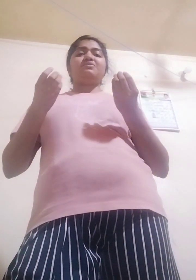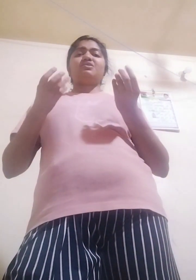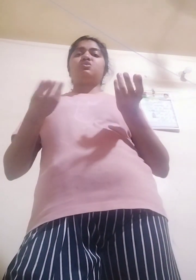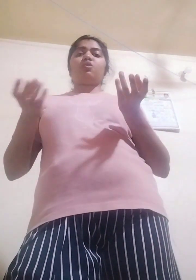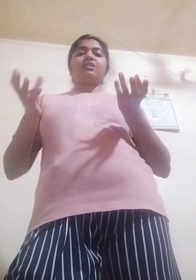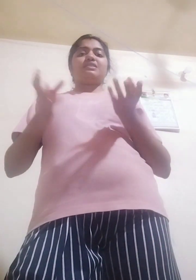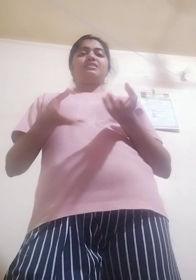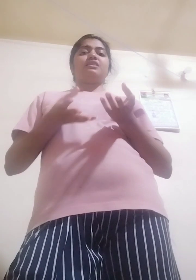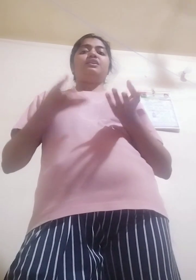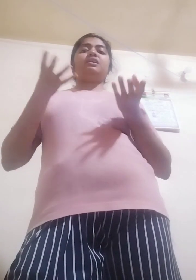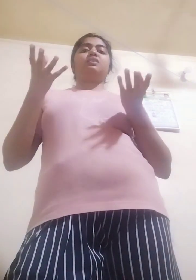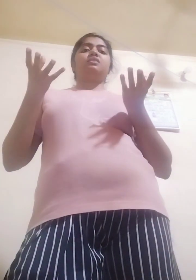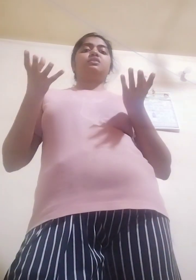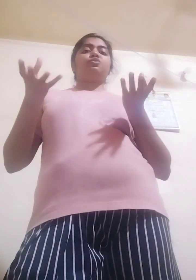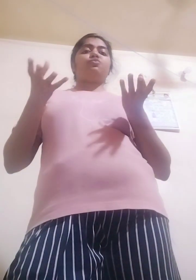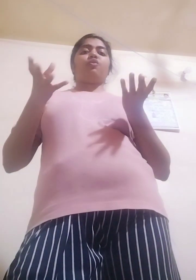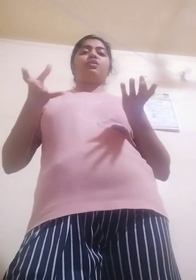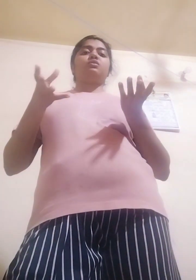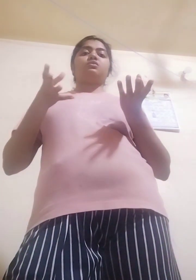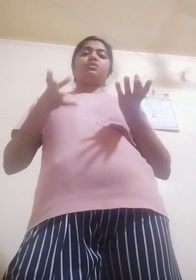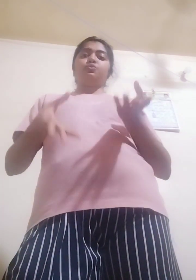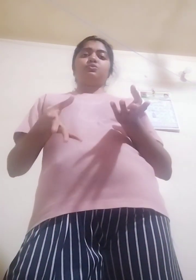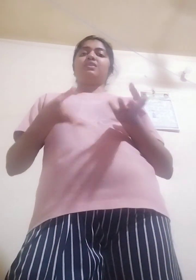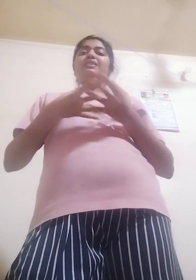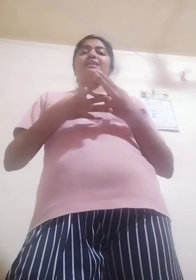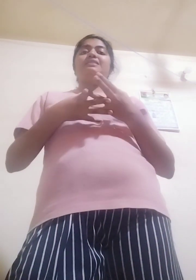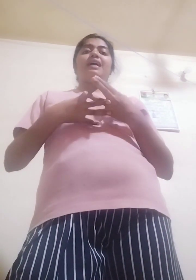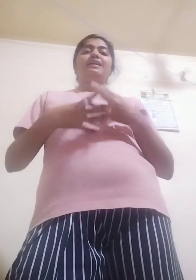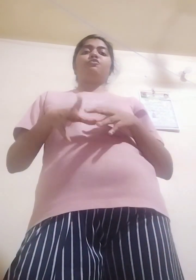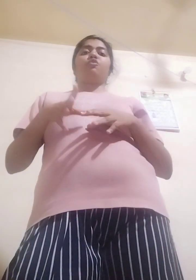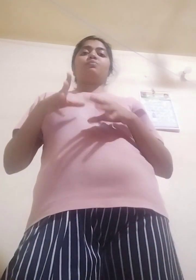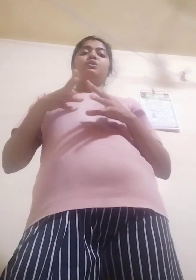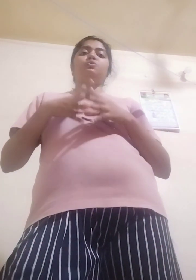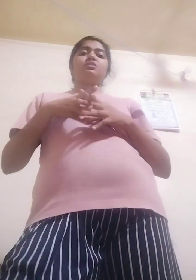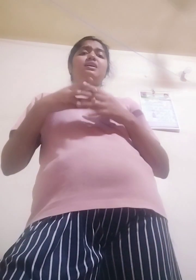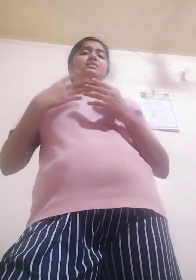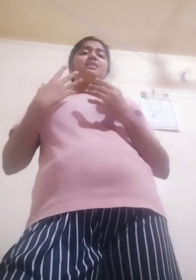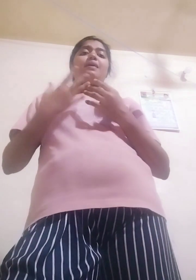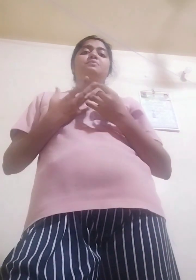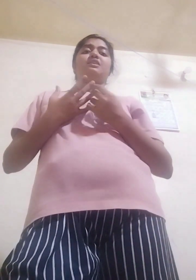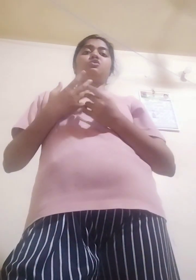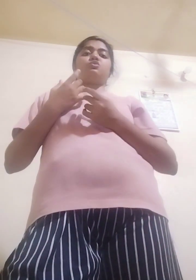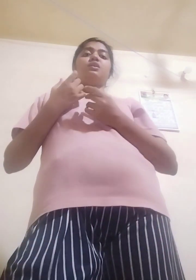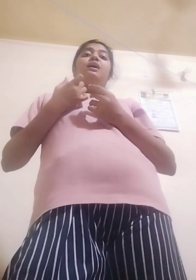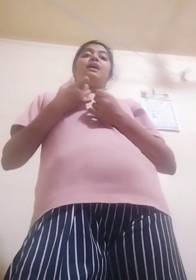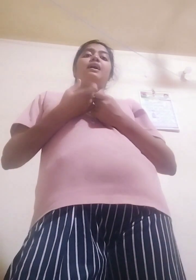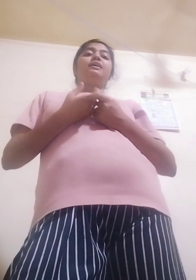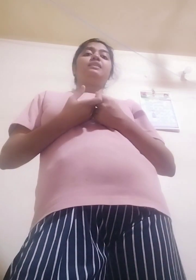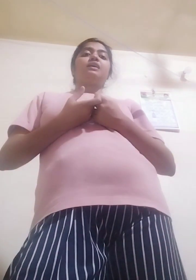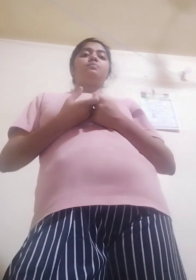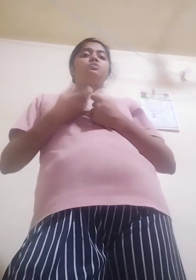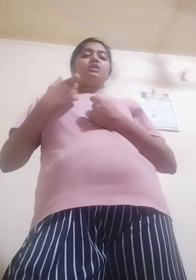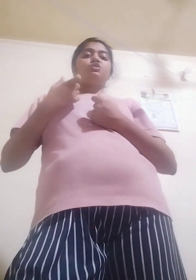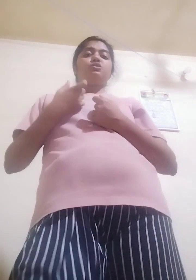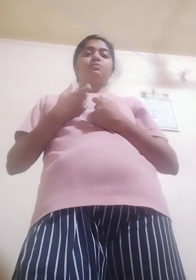is not necessary for the user, that is hidden from the user, that is the abstraction. And encapsulation